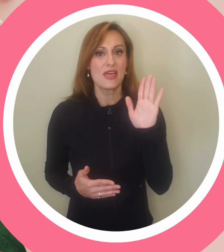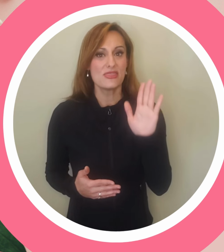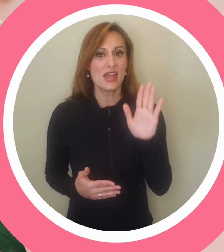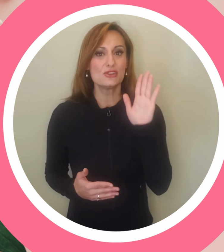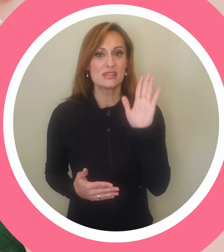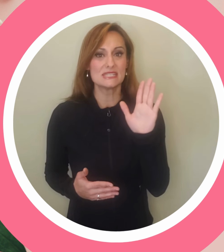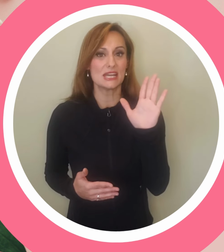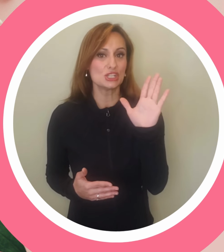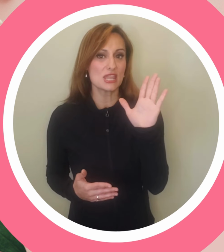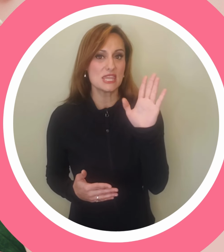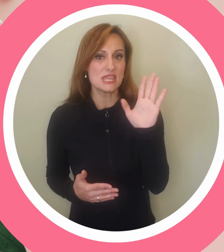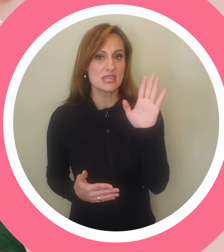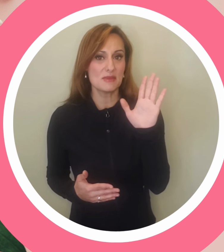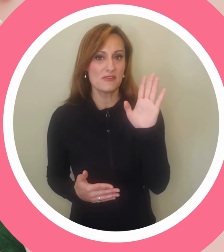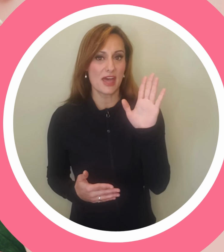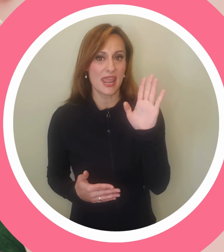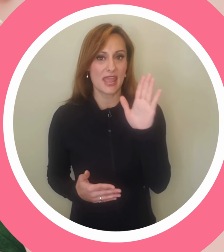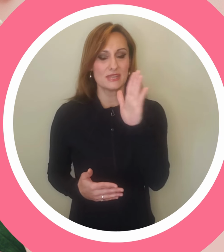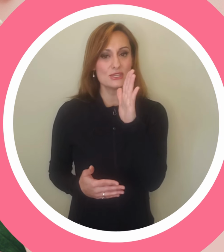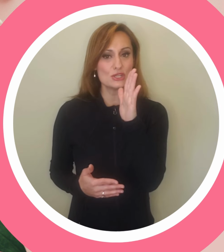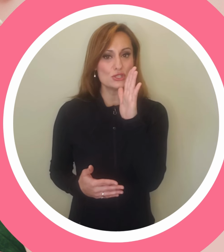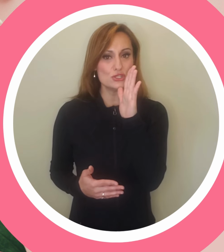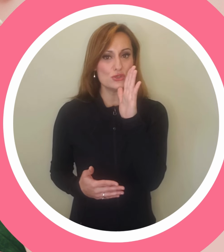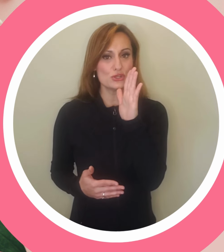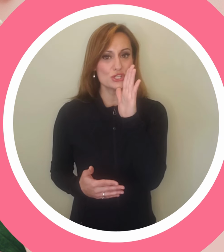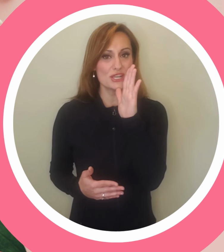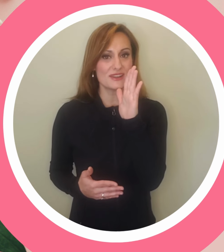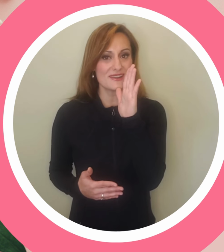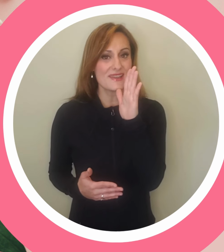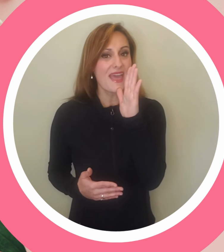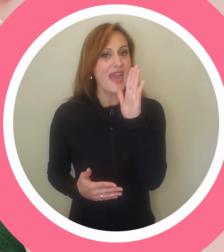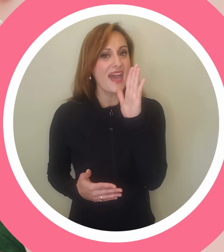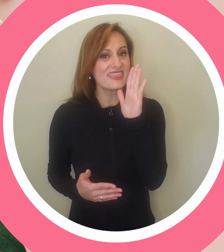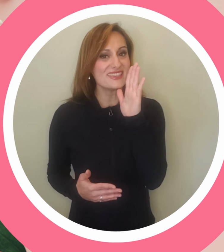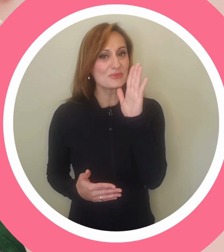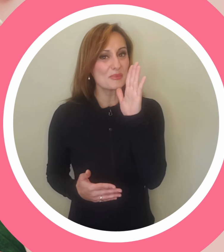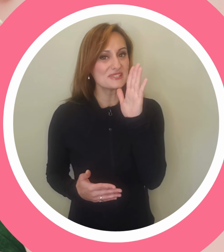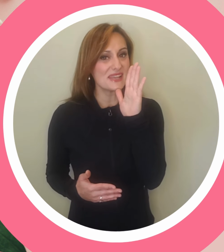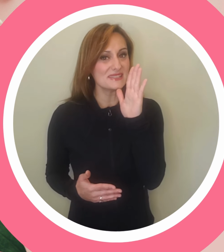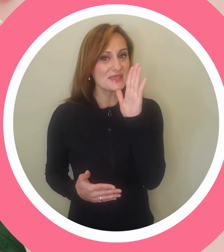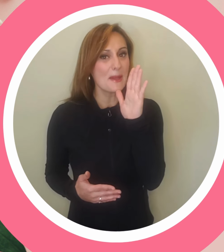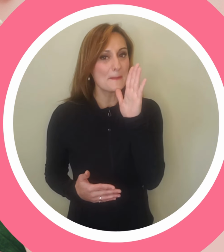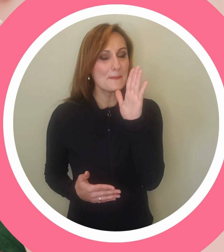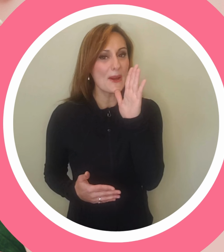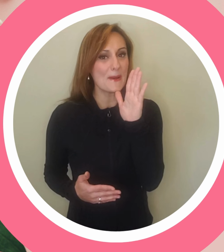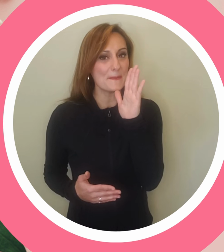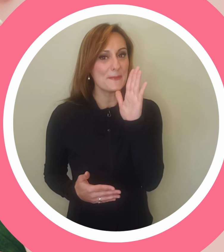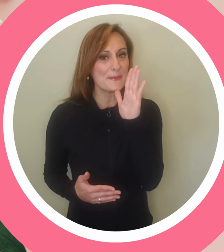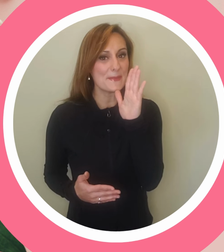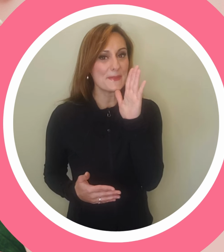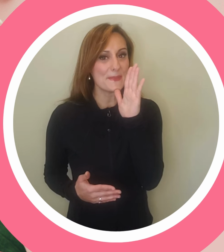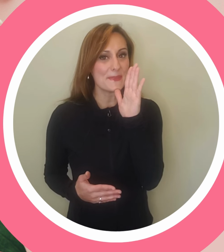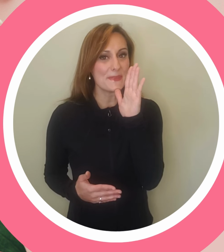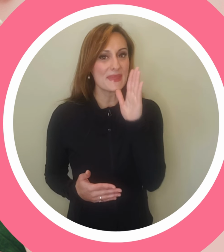flat. Then you're going to touch the thumb of that hand to your chin, and this represents